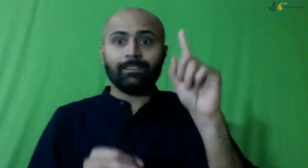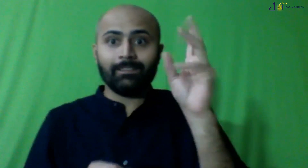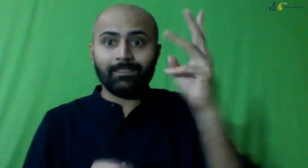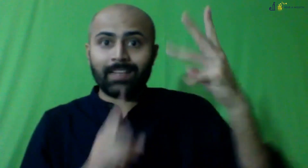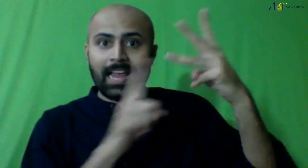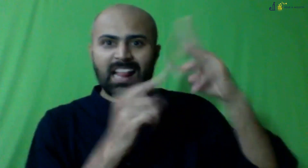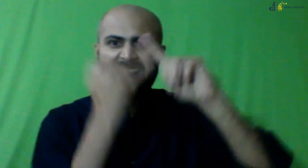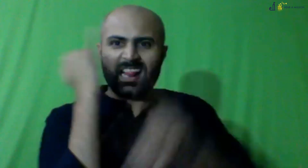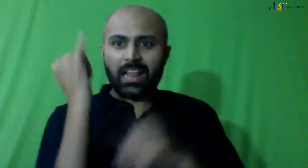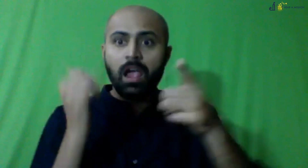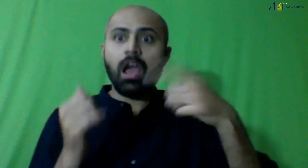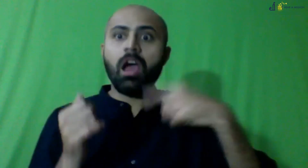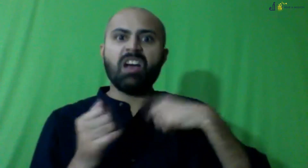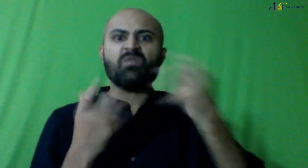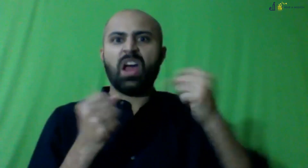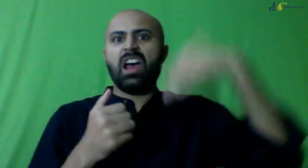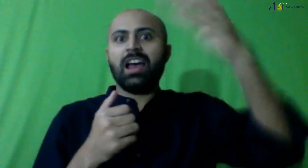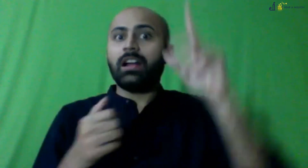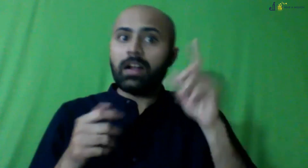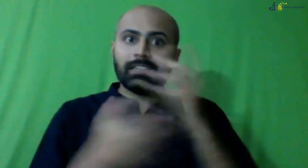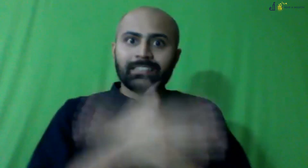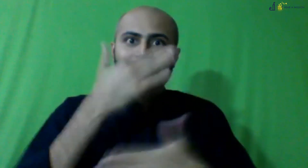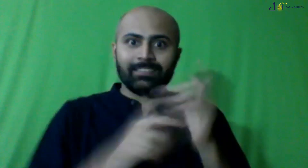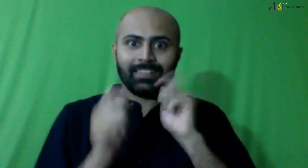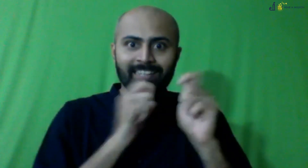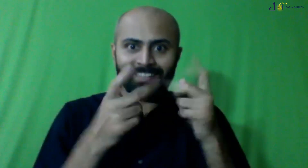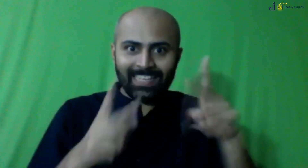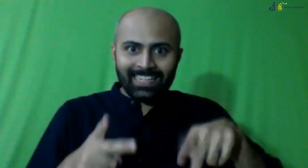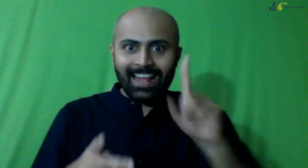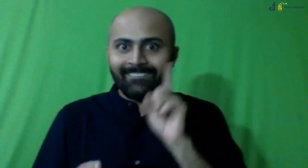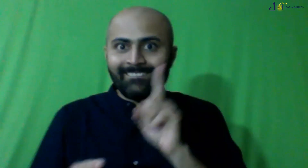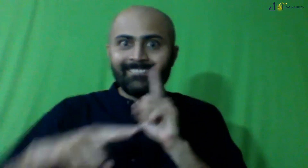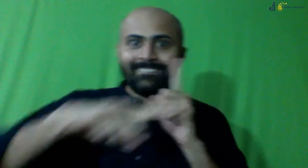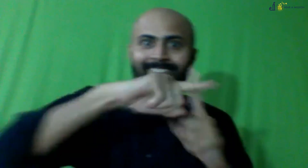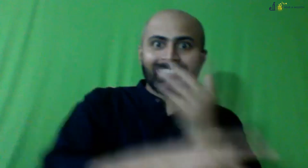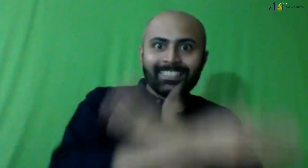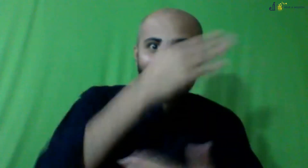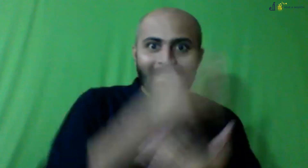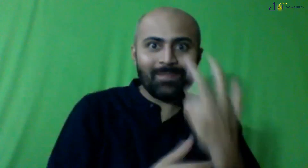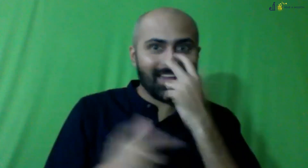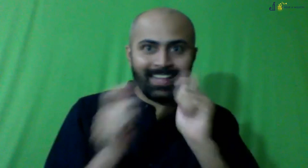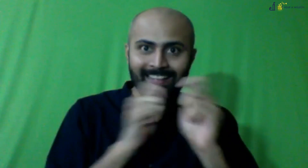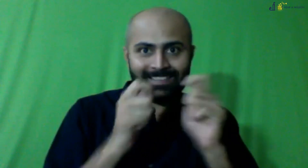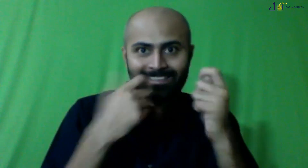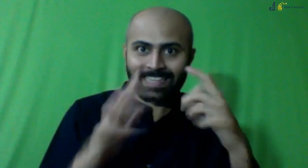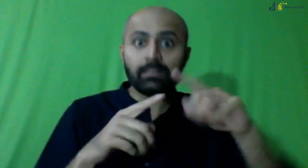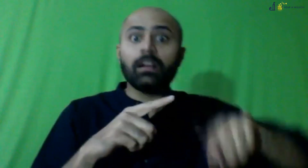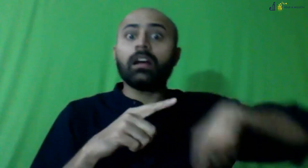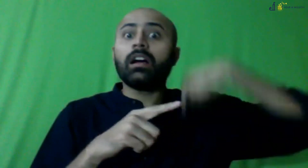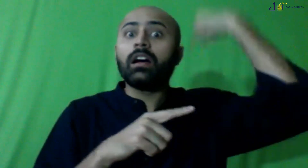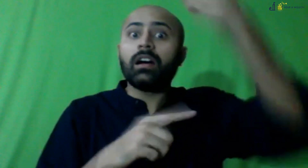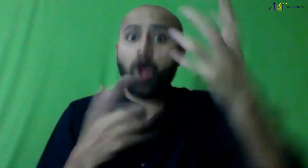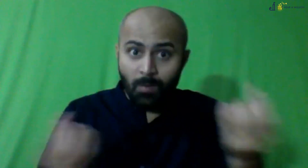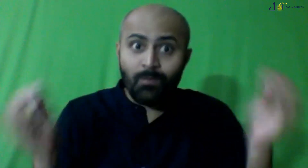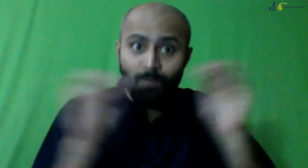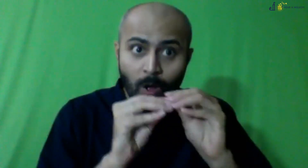Okay, good. So this is the third poll, is last. So would you like to call more